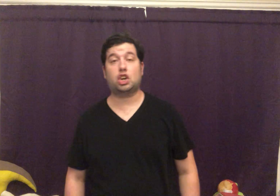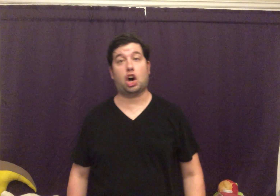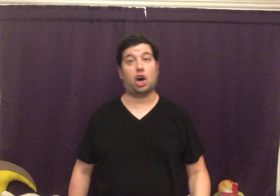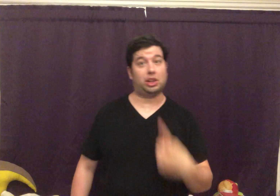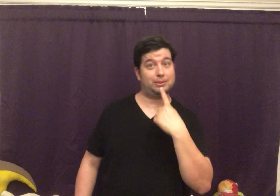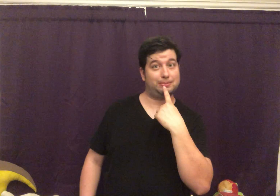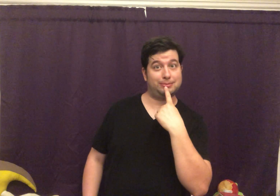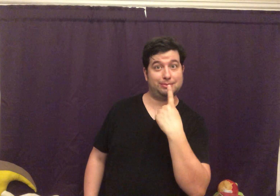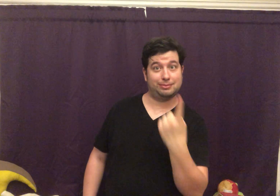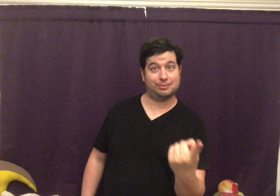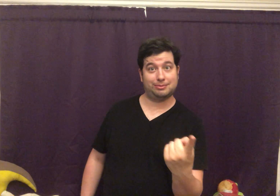Call.